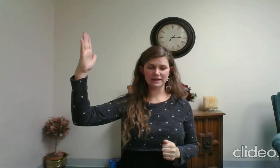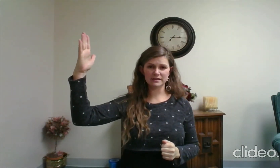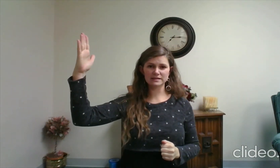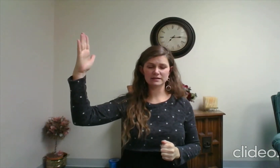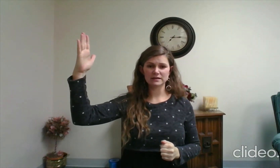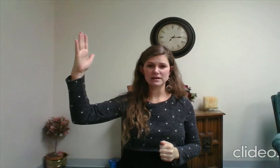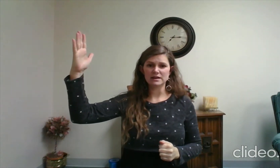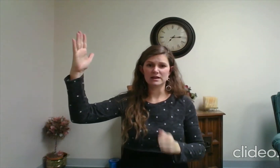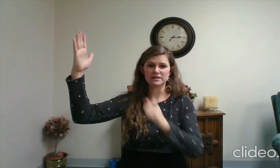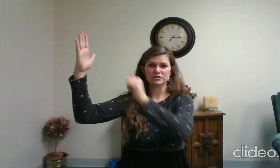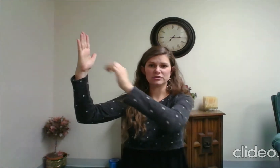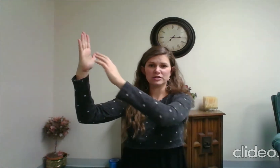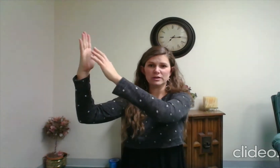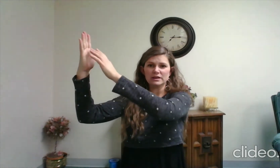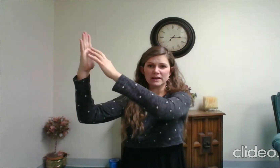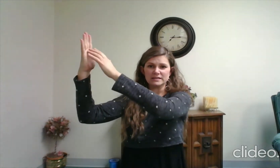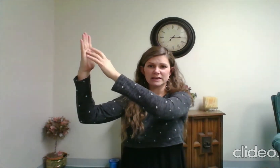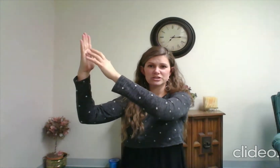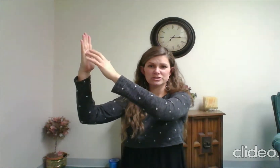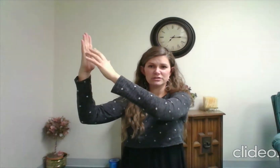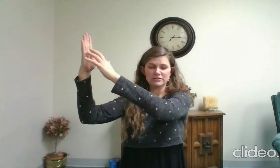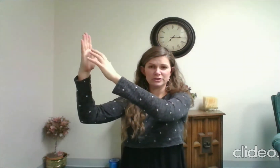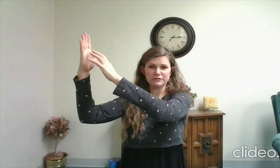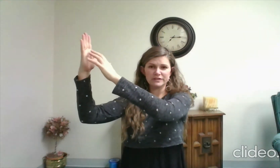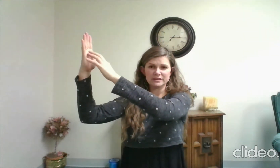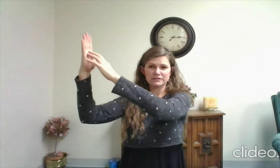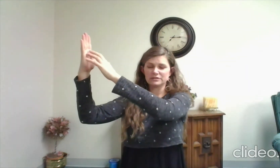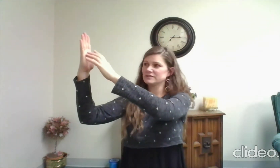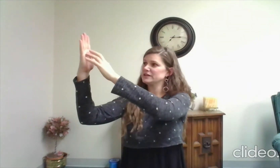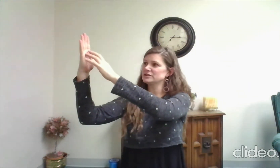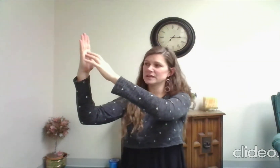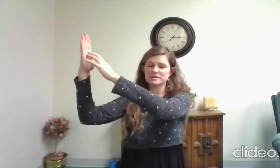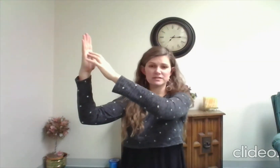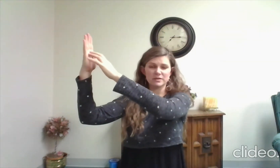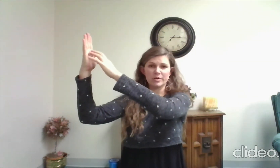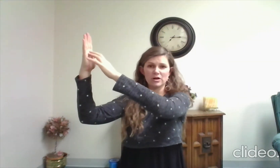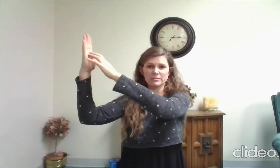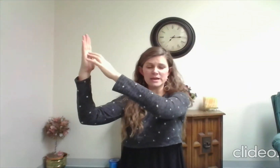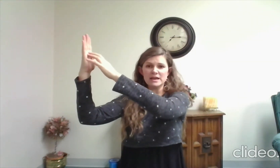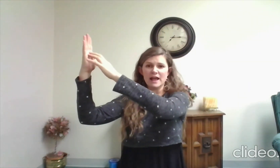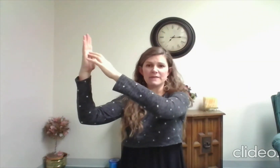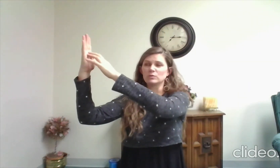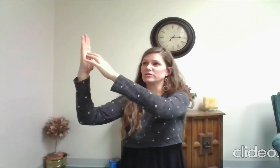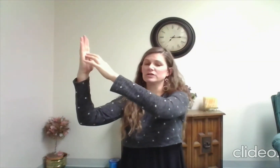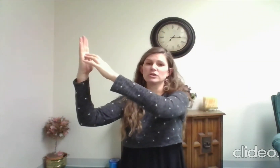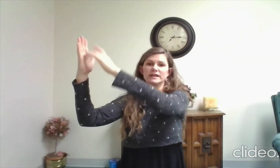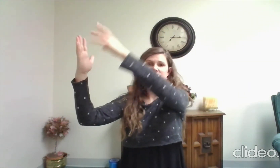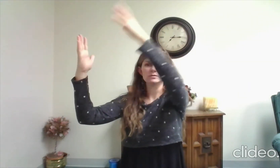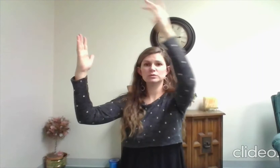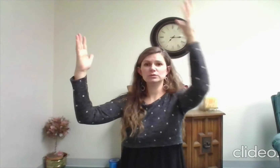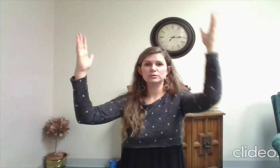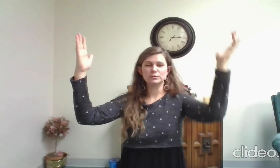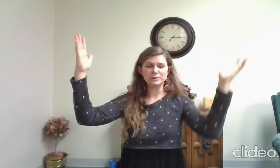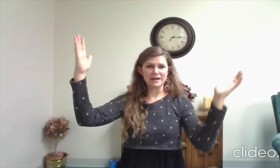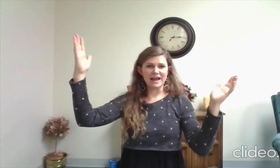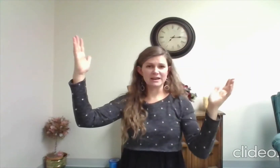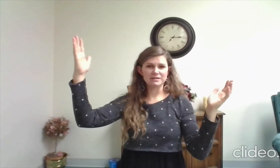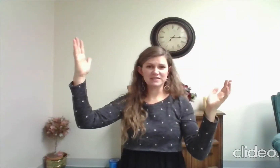this, and then you're going to kind of touch your fingertips to the palm, and then we're going to go like this. Woo. I kind of think of it